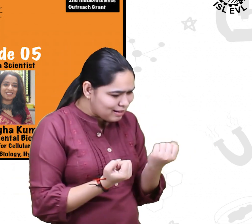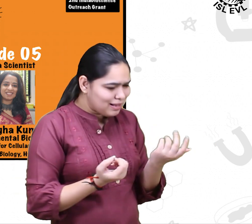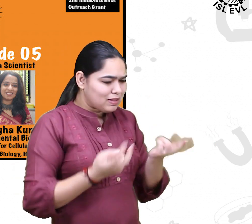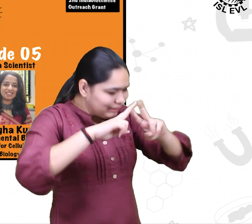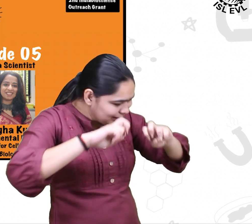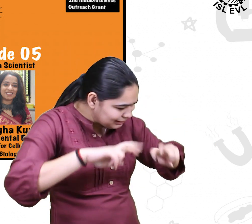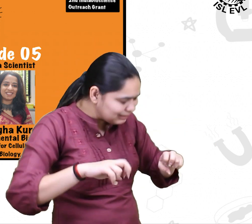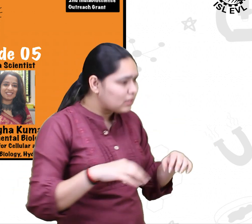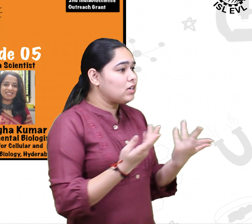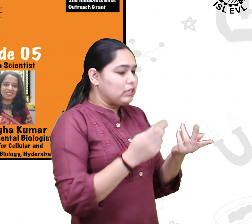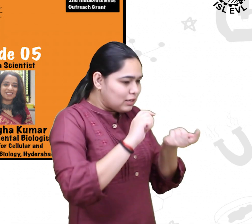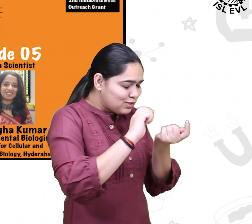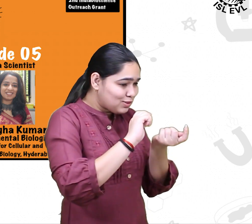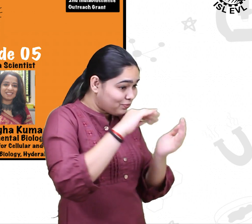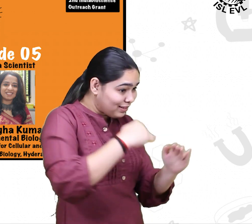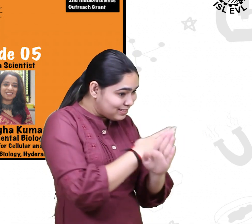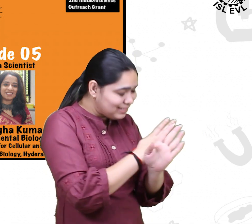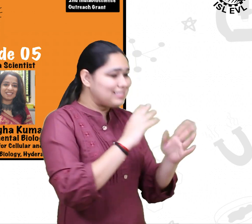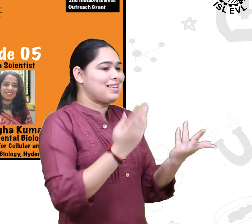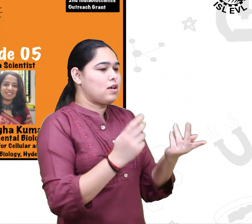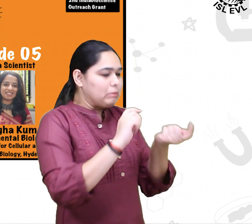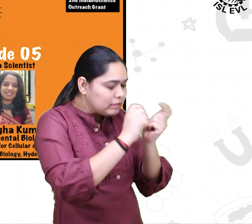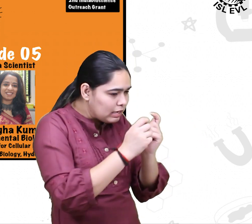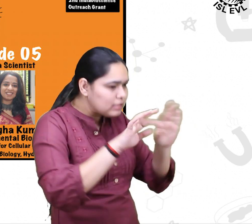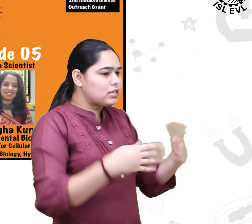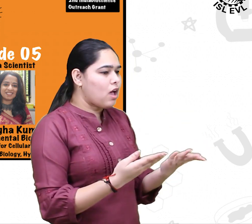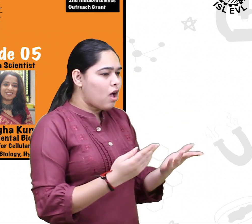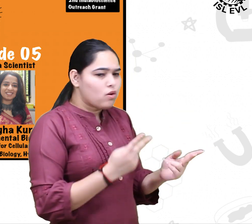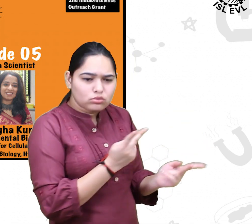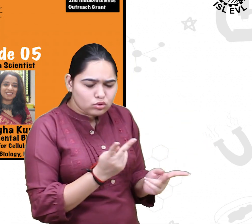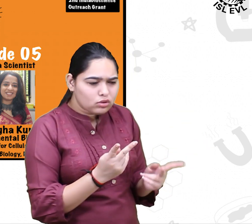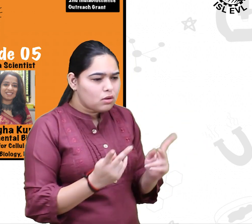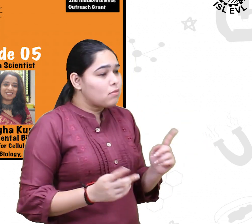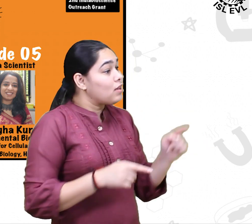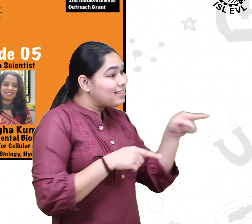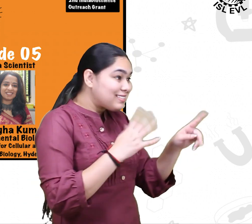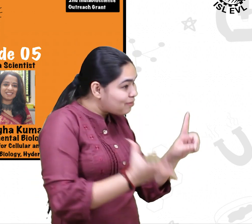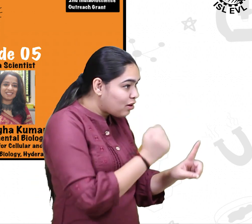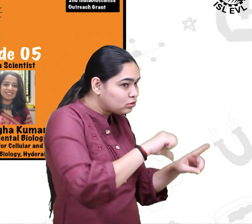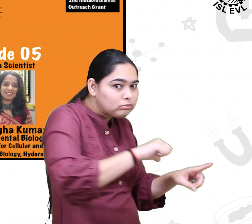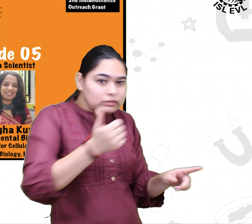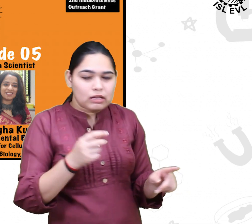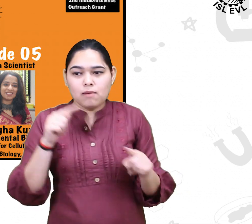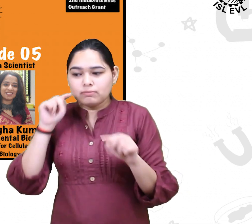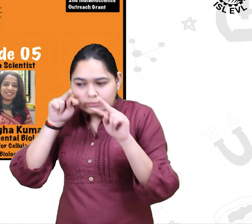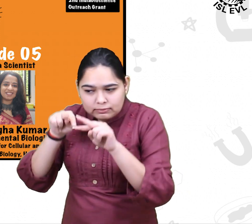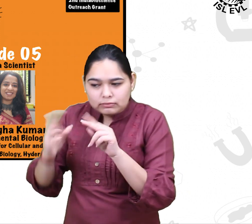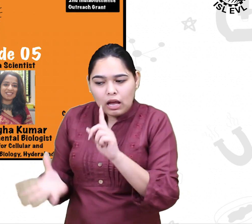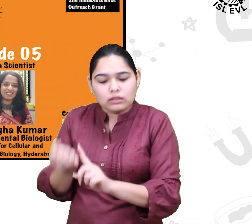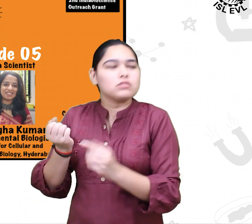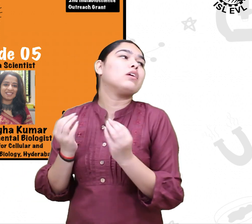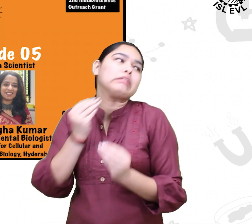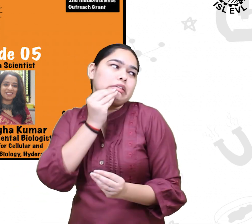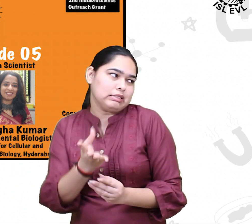born. So only when we understand basic science, we'll be able to take it to understand what kind of